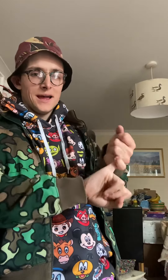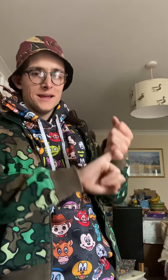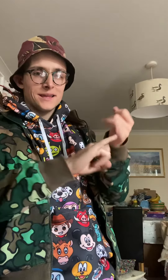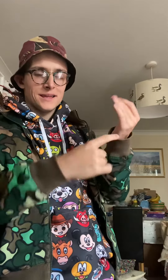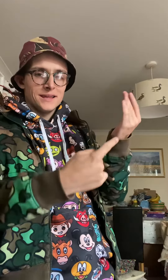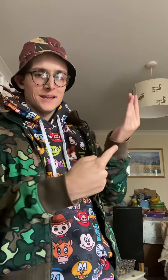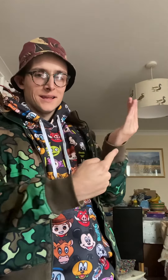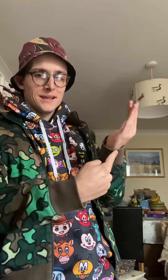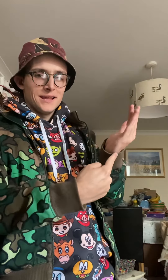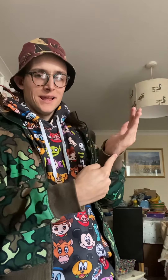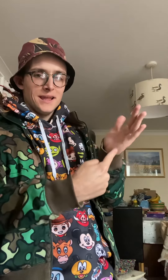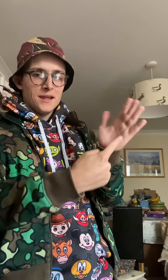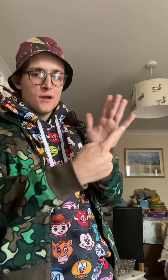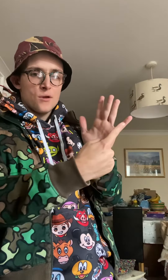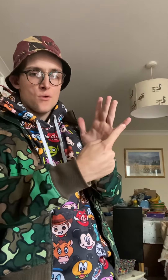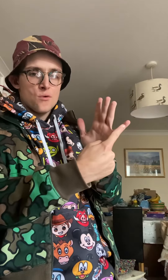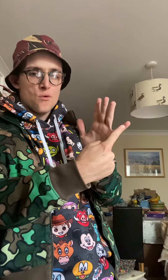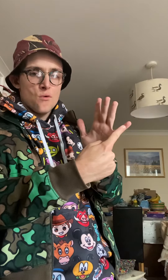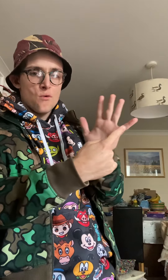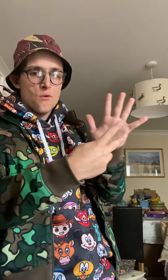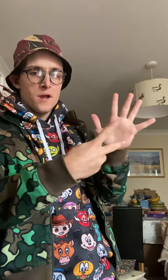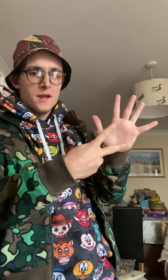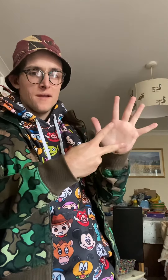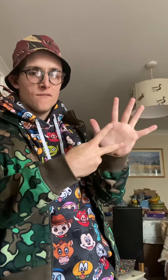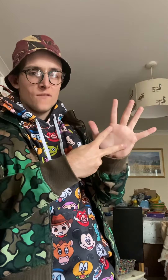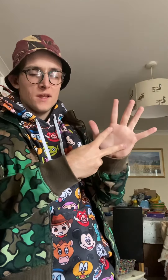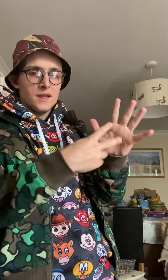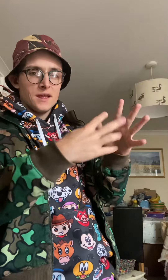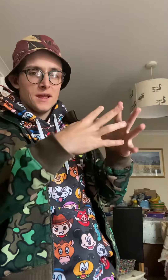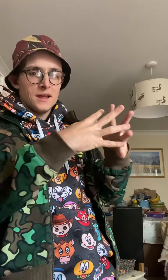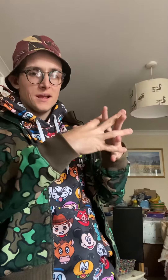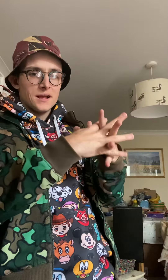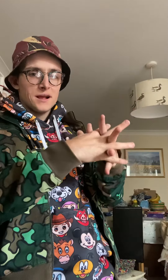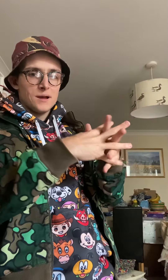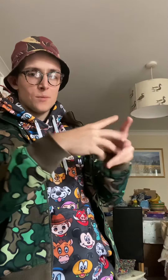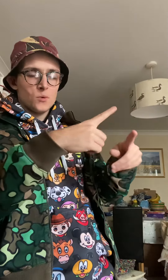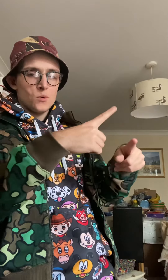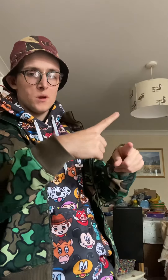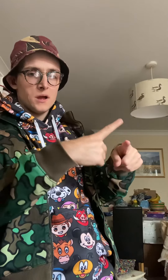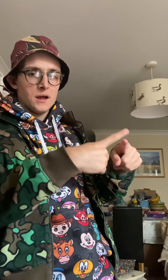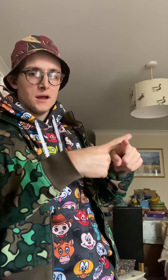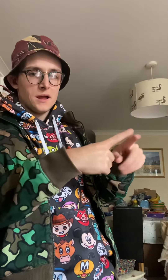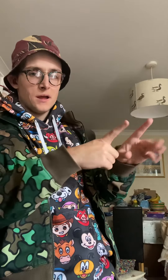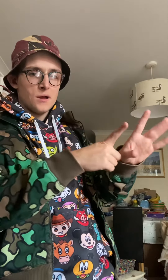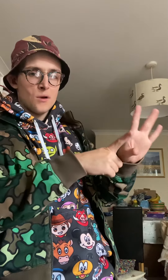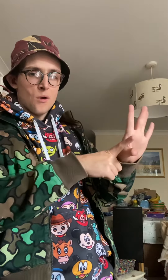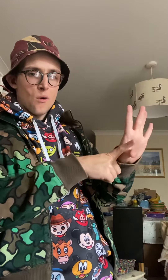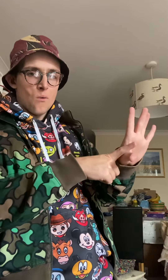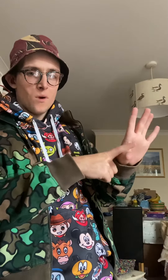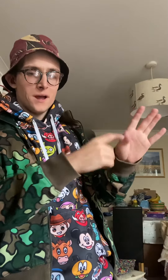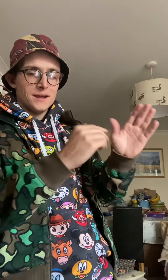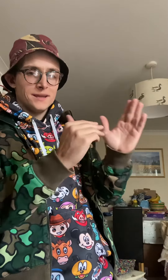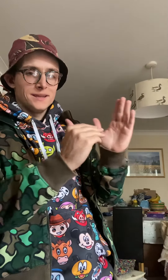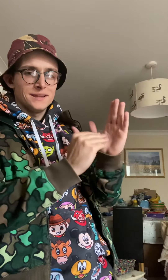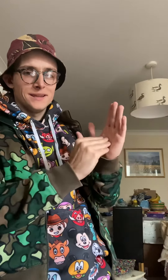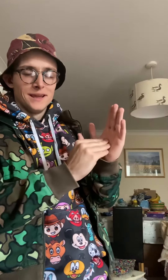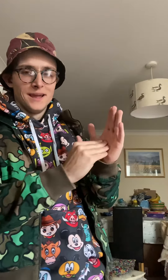G M You, be, gather, and, like, do.